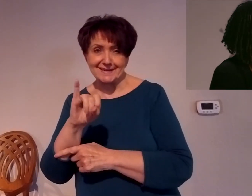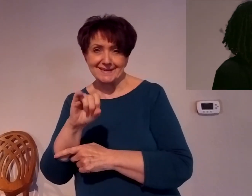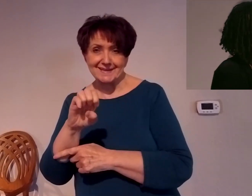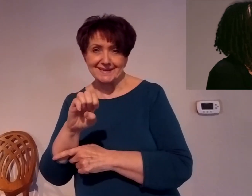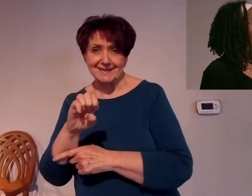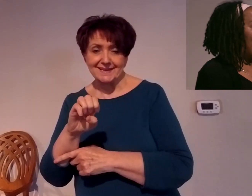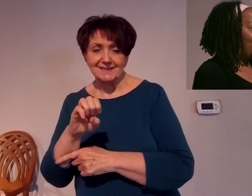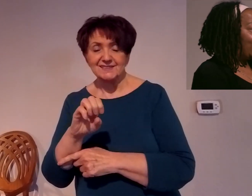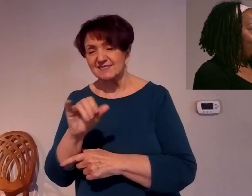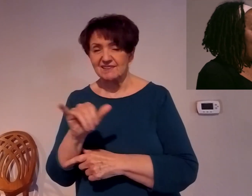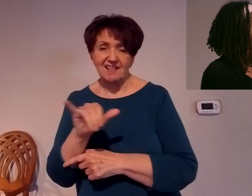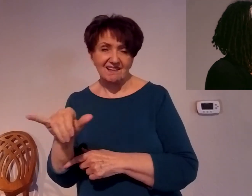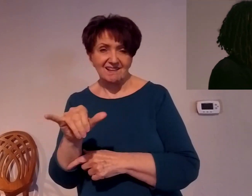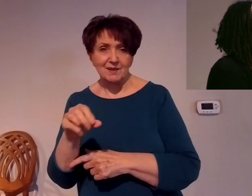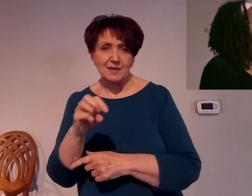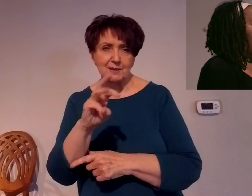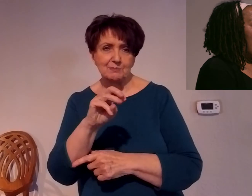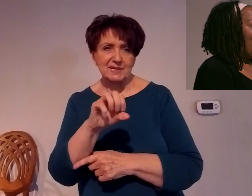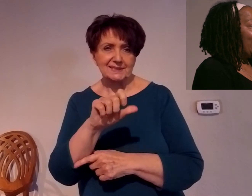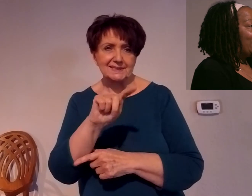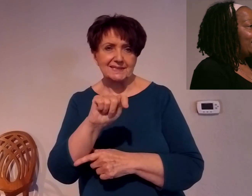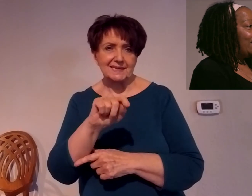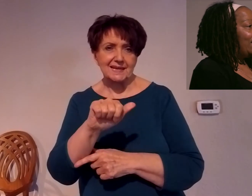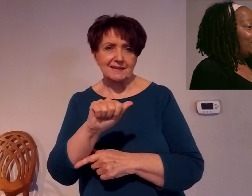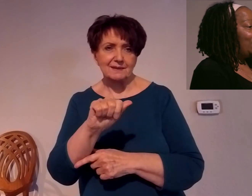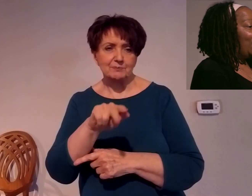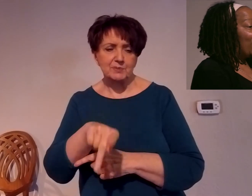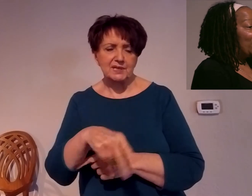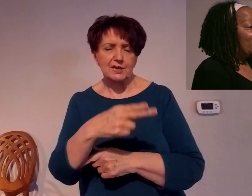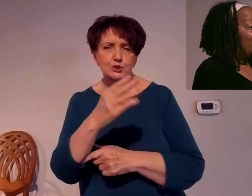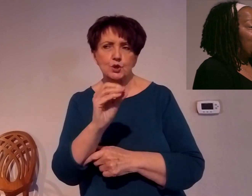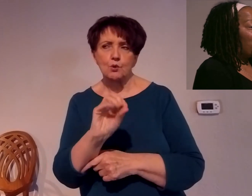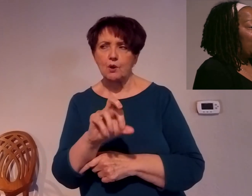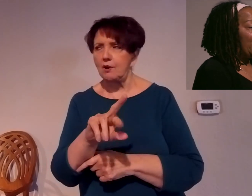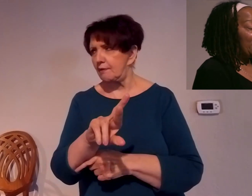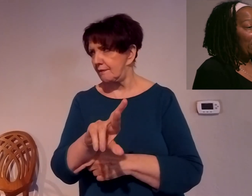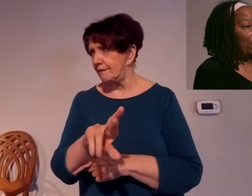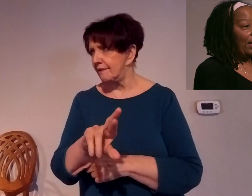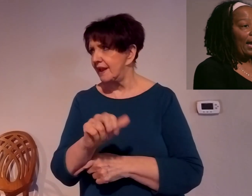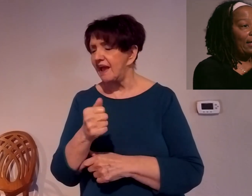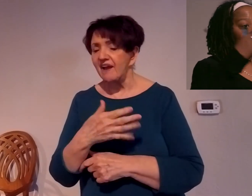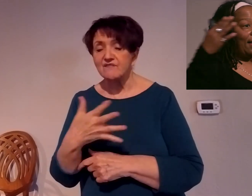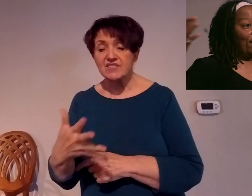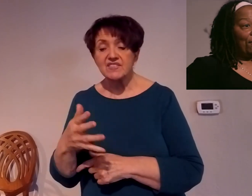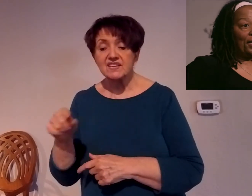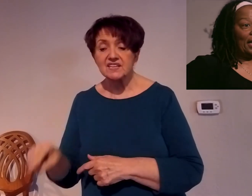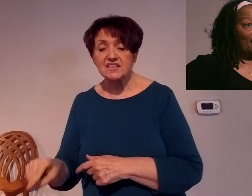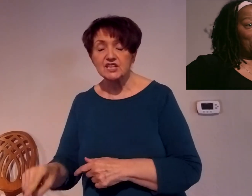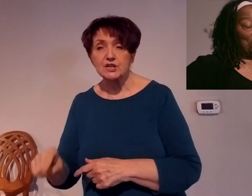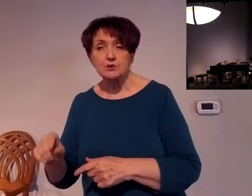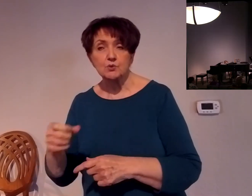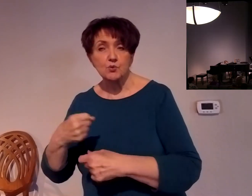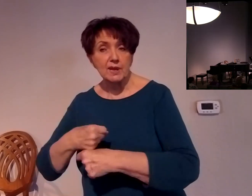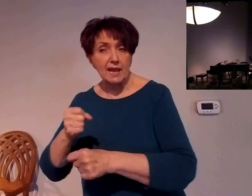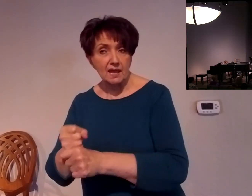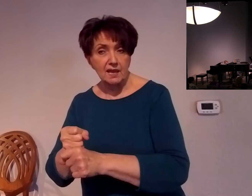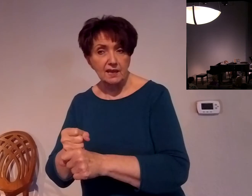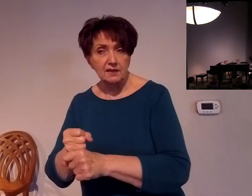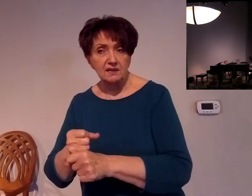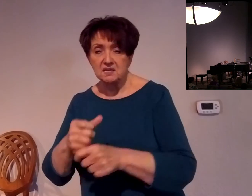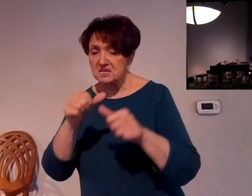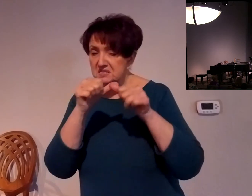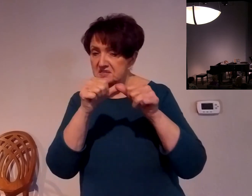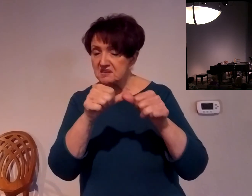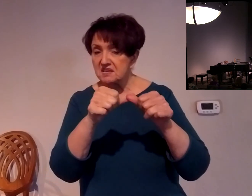a metaphor and as an example that everything the genie can create is infinite.